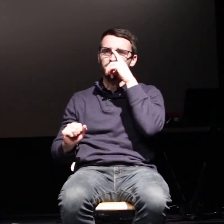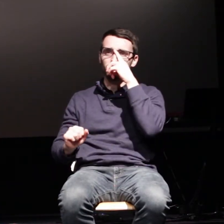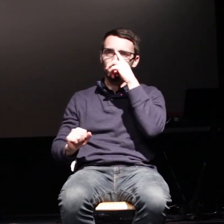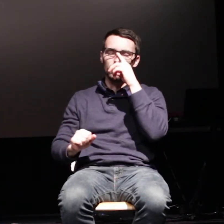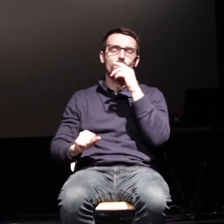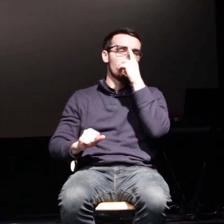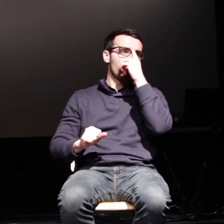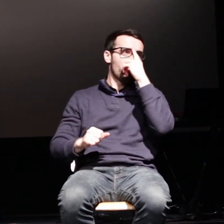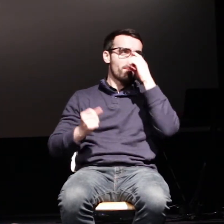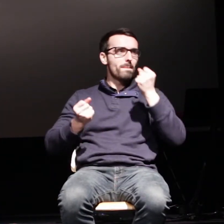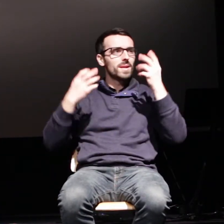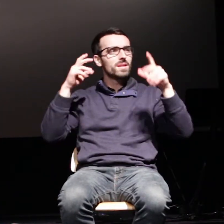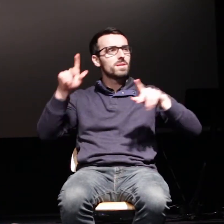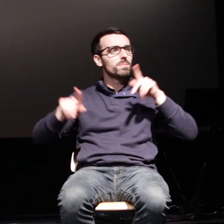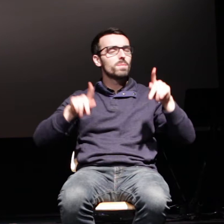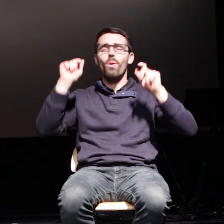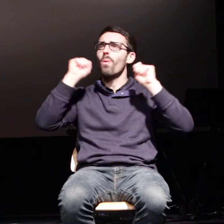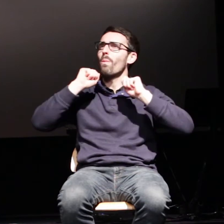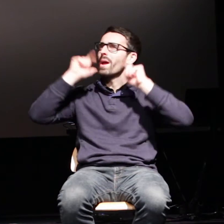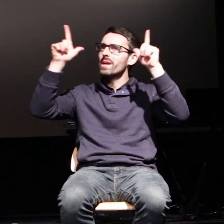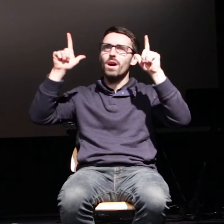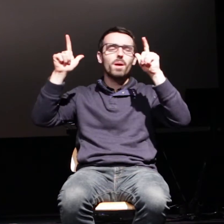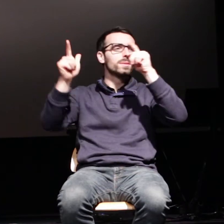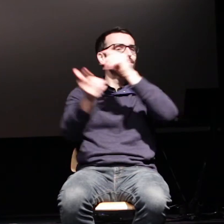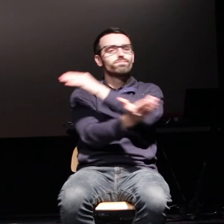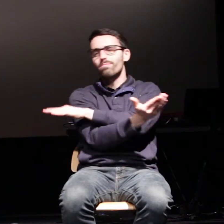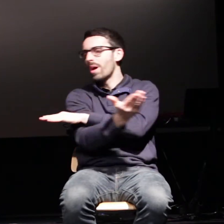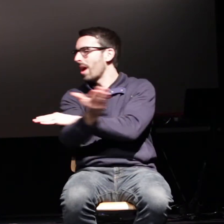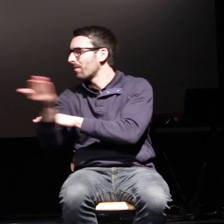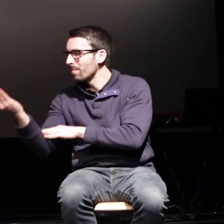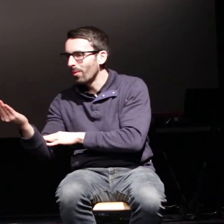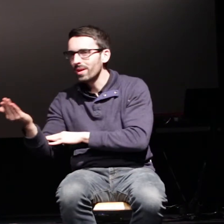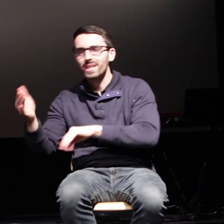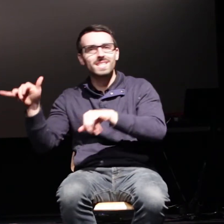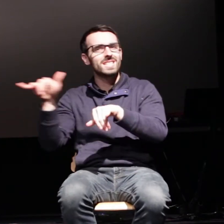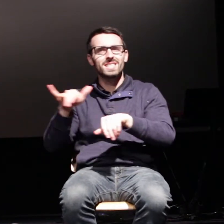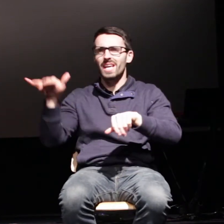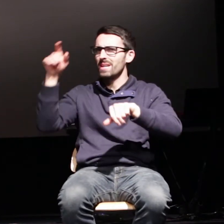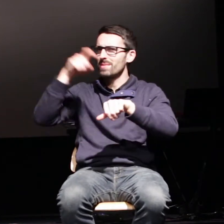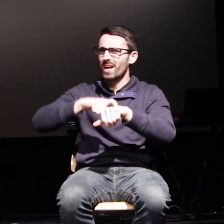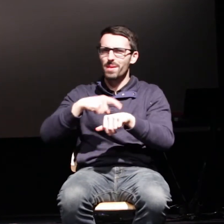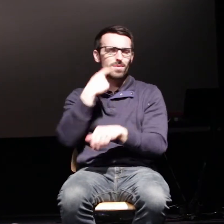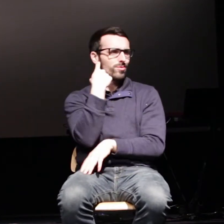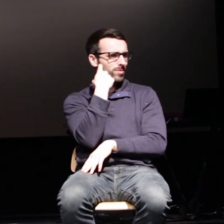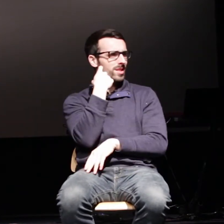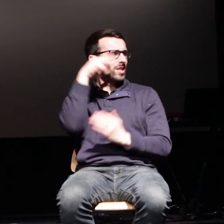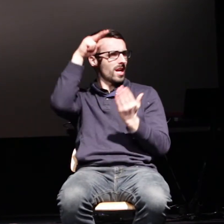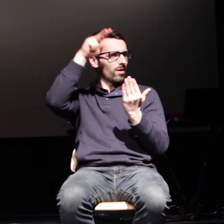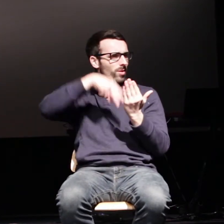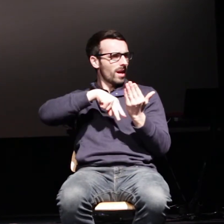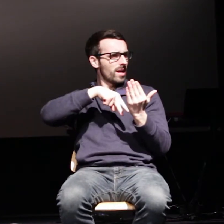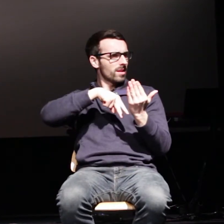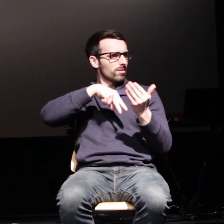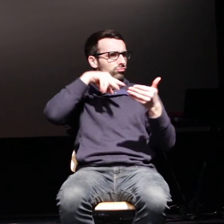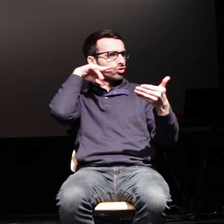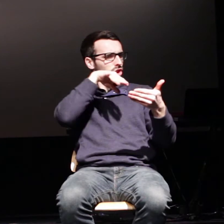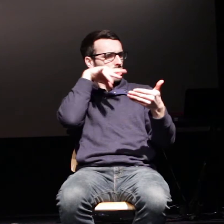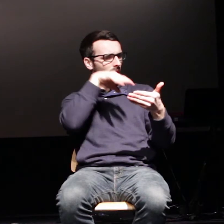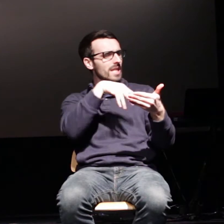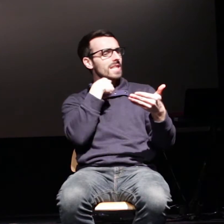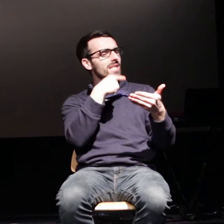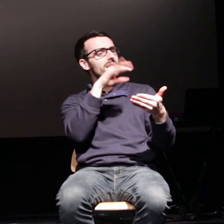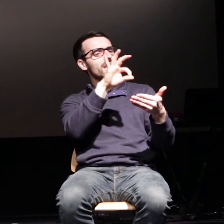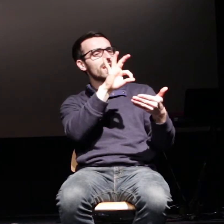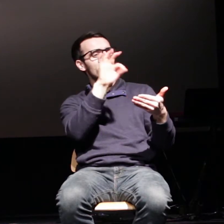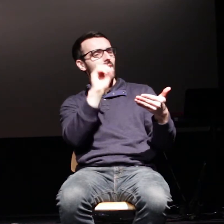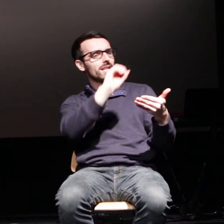up the same time every day. And the first thing we do, I actually just read recently a study that said that 90% of people, the first thing they do when they wake